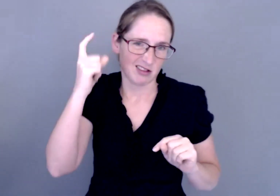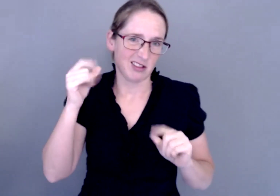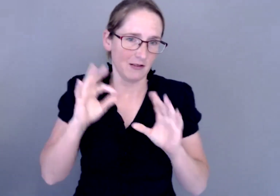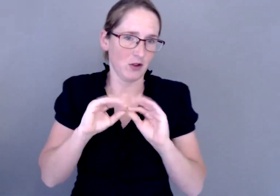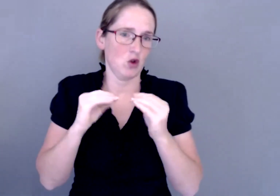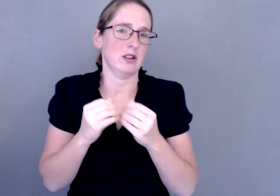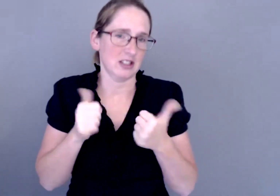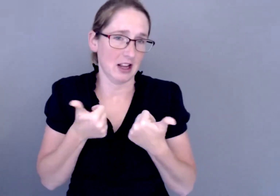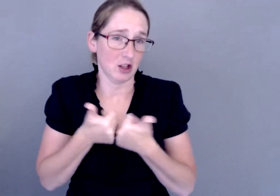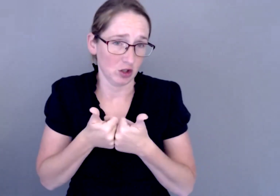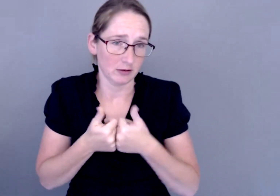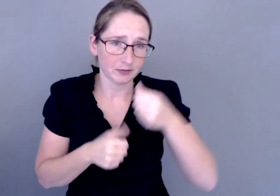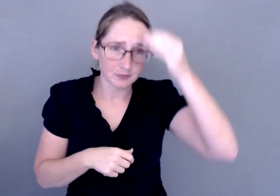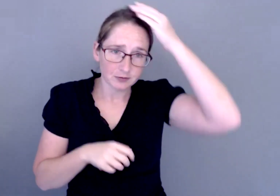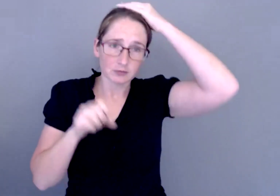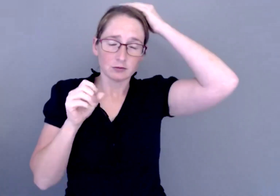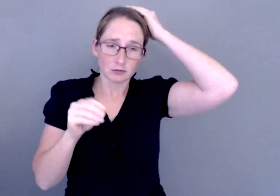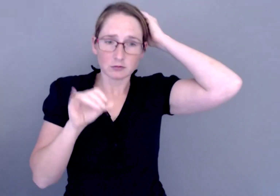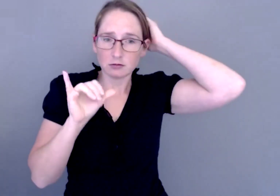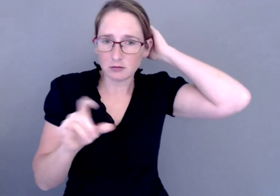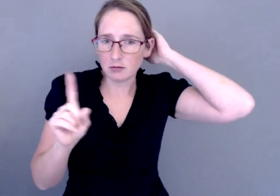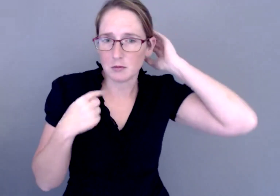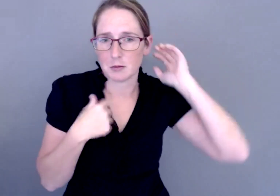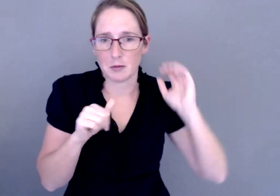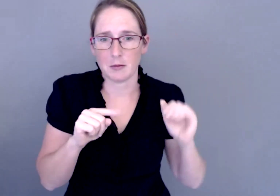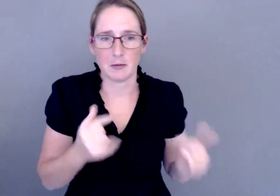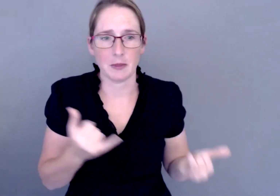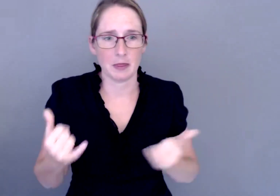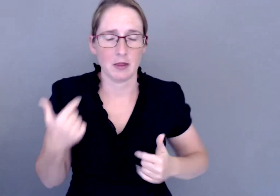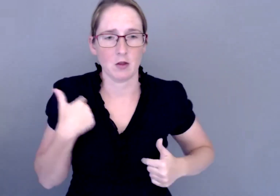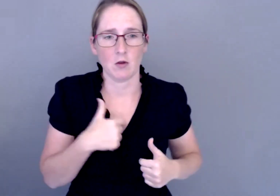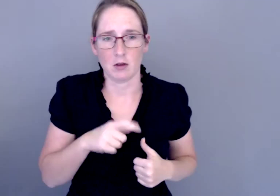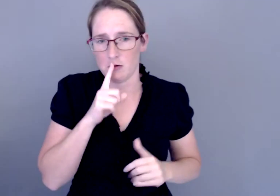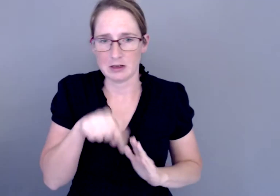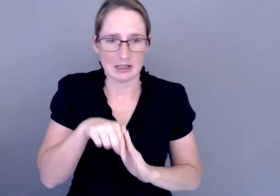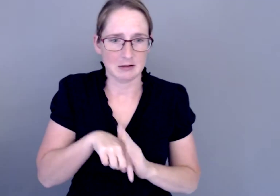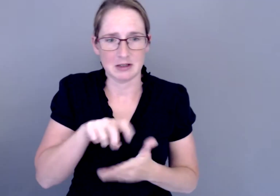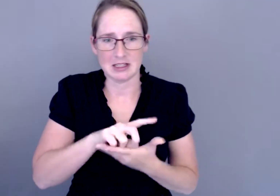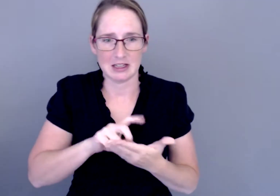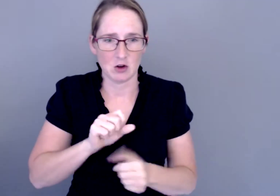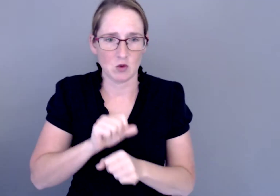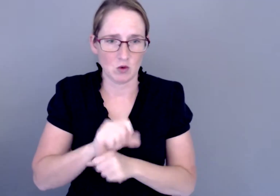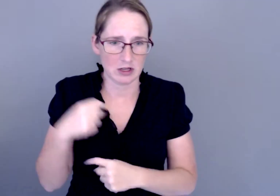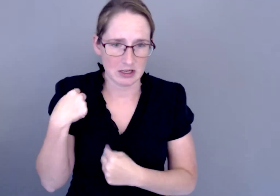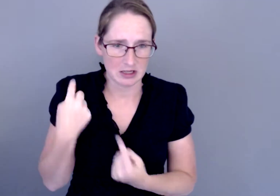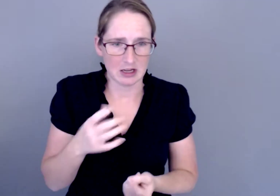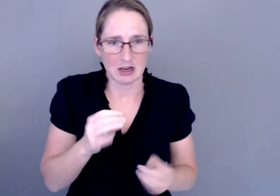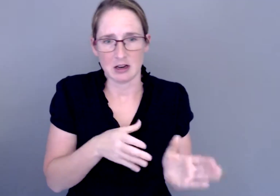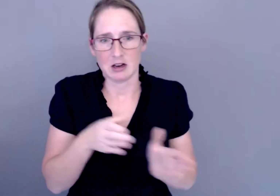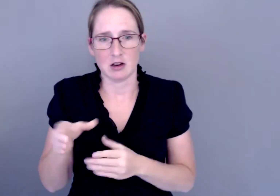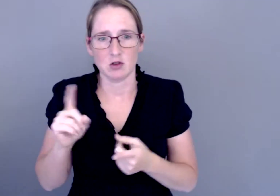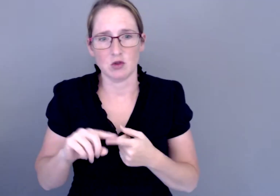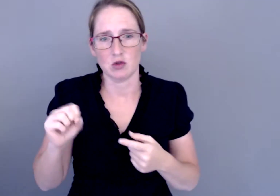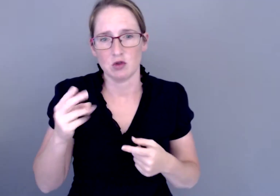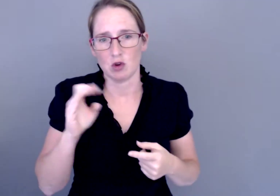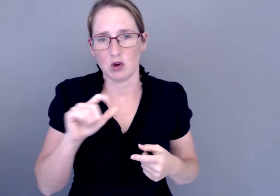organizational challenges. So that's where we are right now. We've been deep in design work since then, and I'll kick it over to Sherelle to give you a little